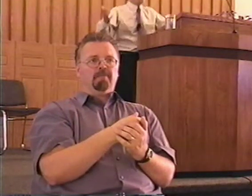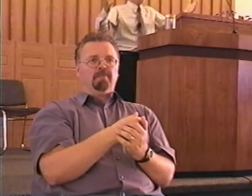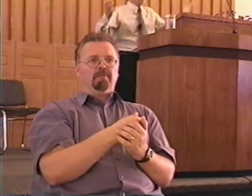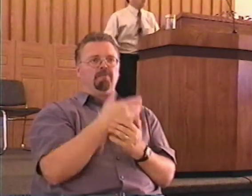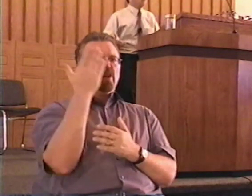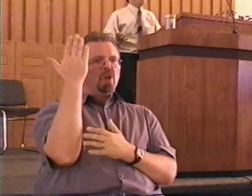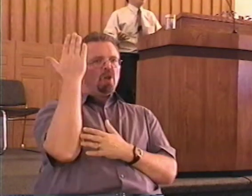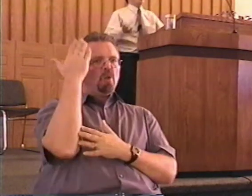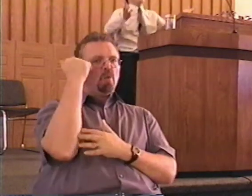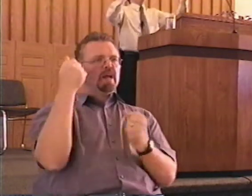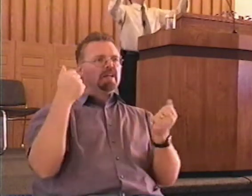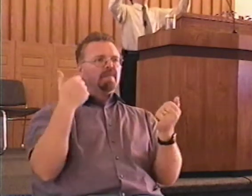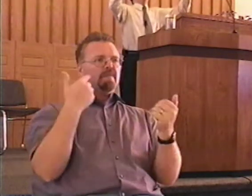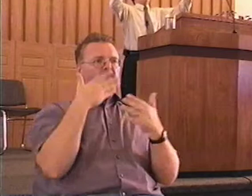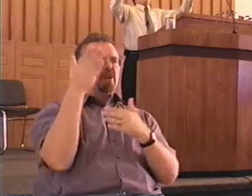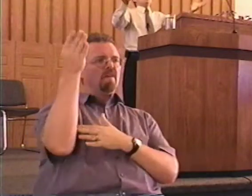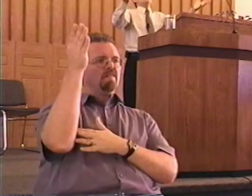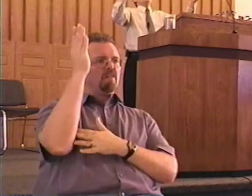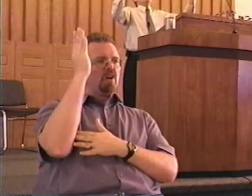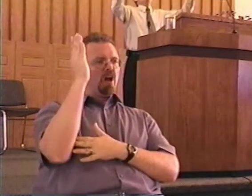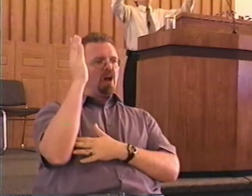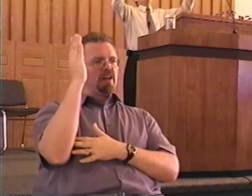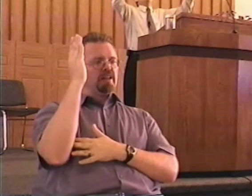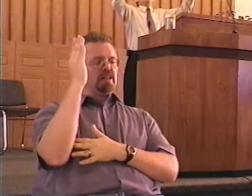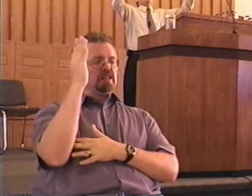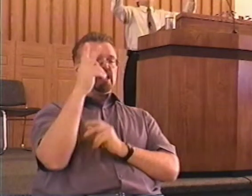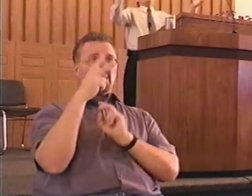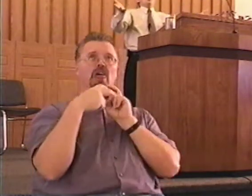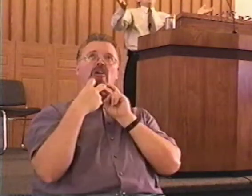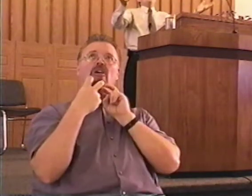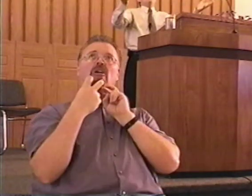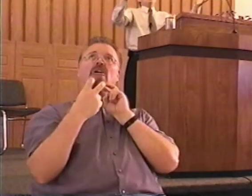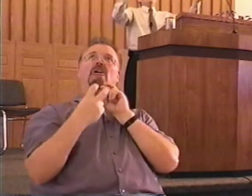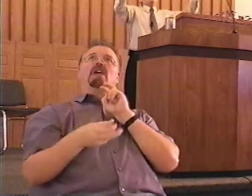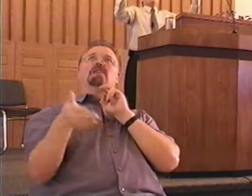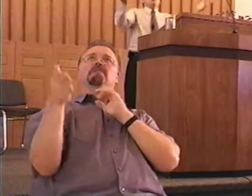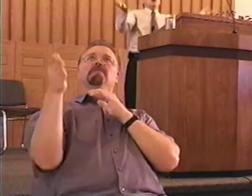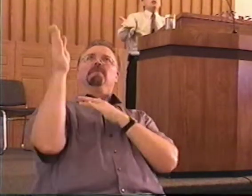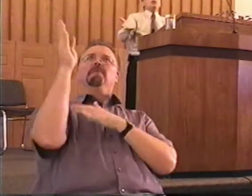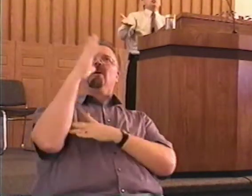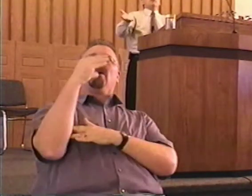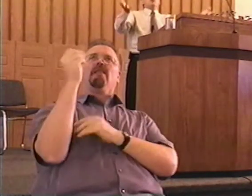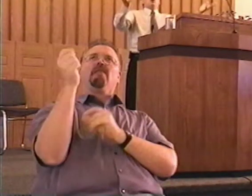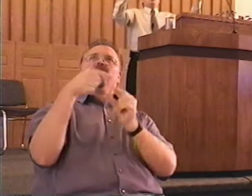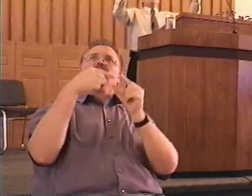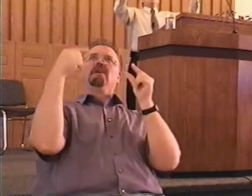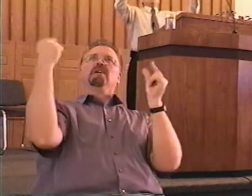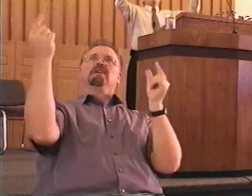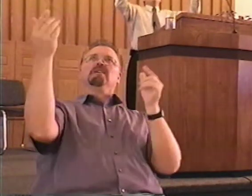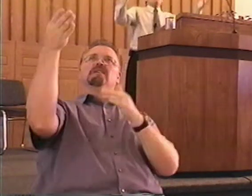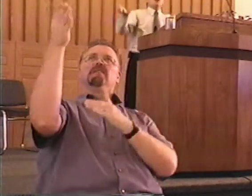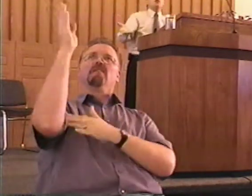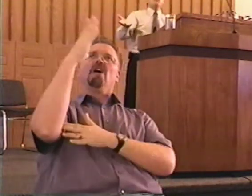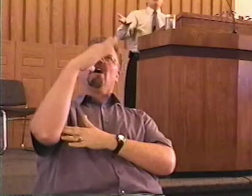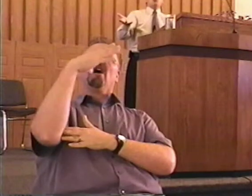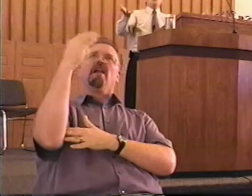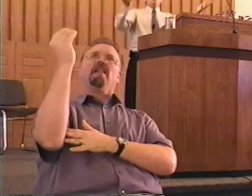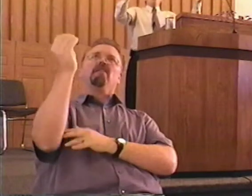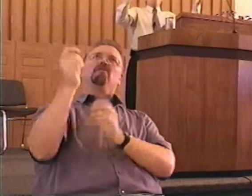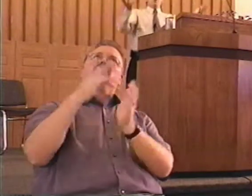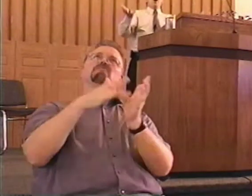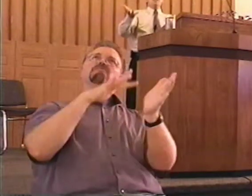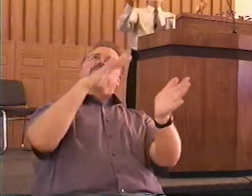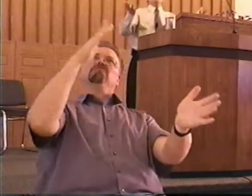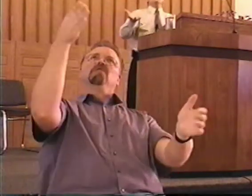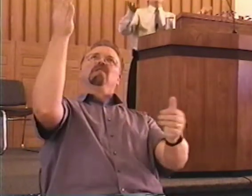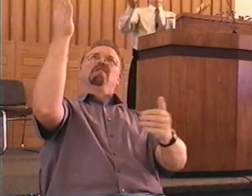Why is the fear of God, the awesomeness of God, the greatness of God, the grandeur of